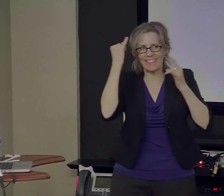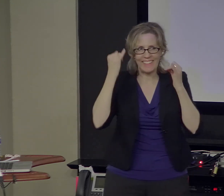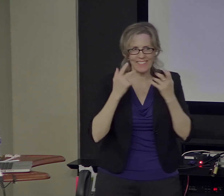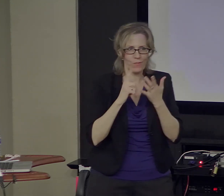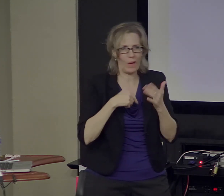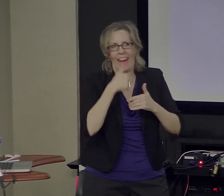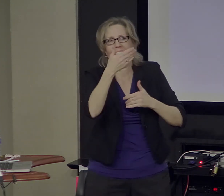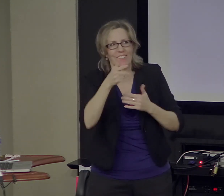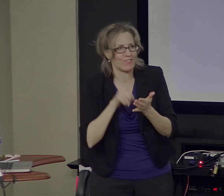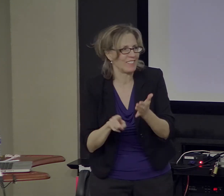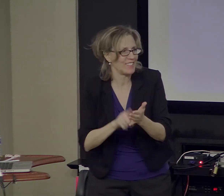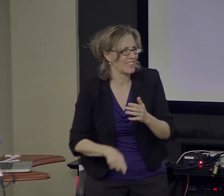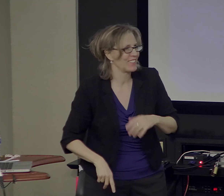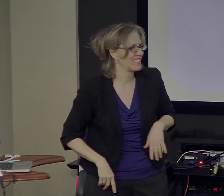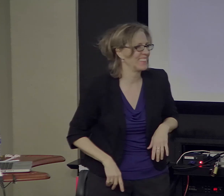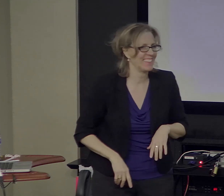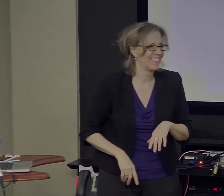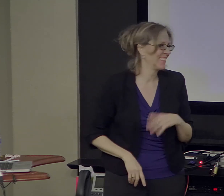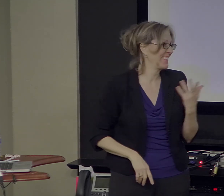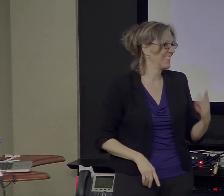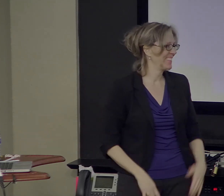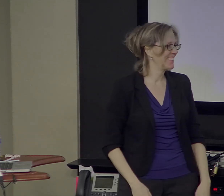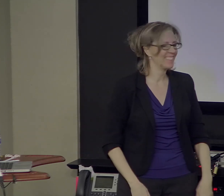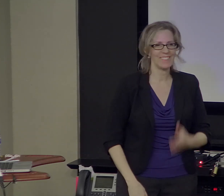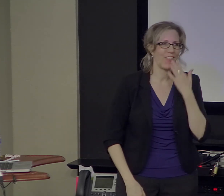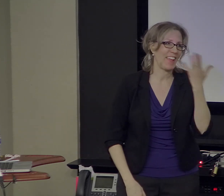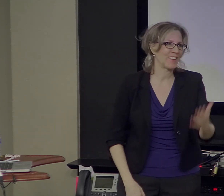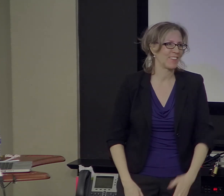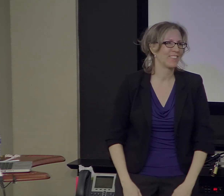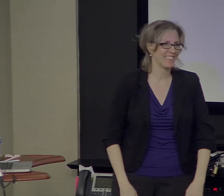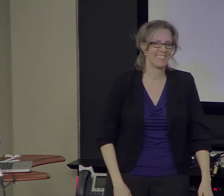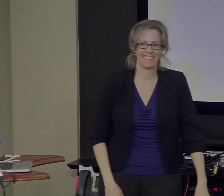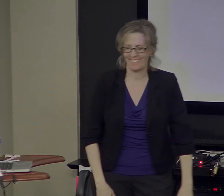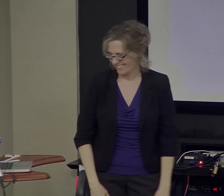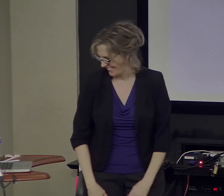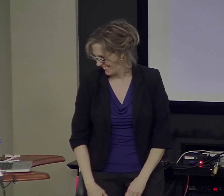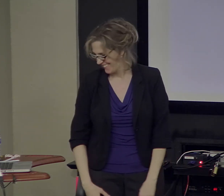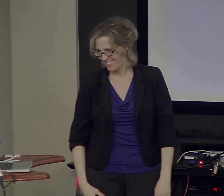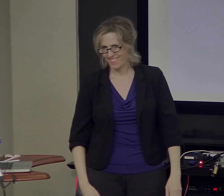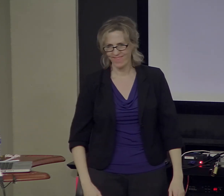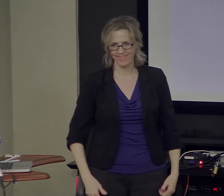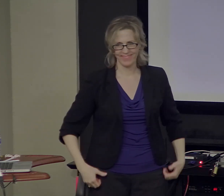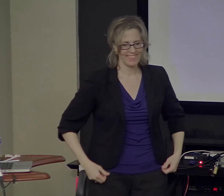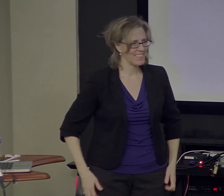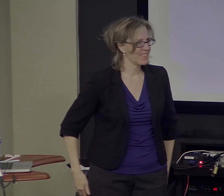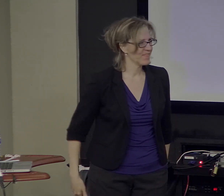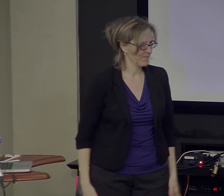me, contact me. I'm happy to continue on with more research studies after this. Thank